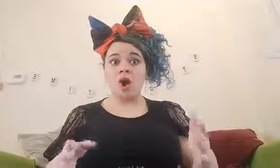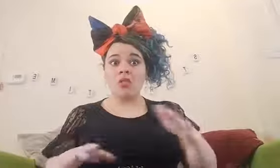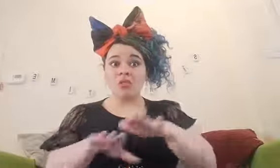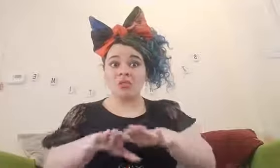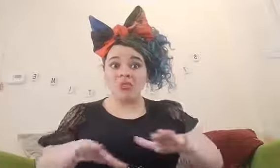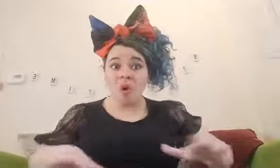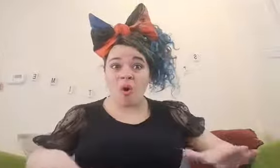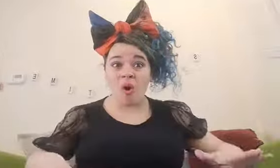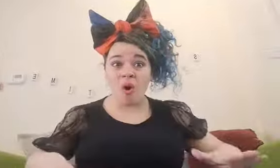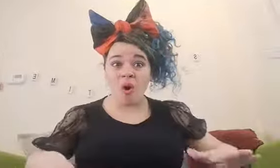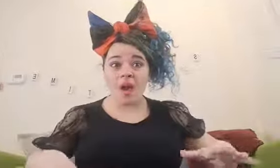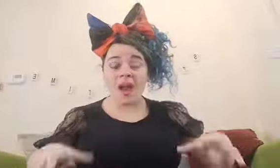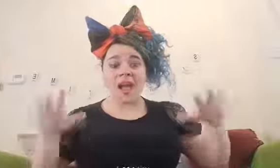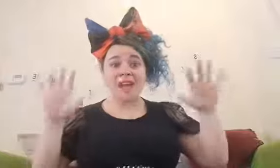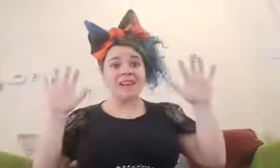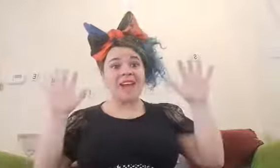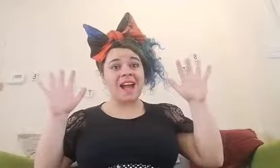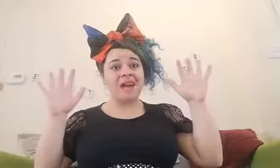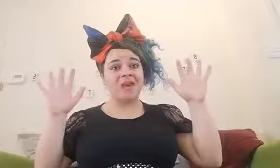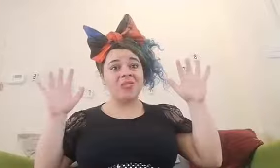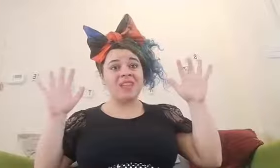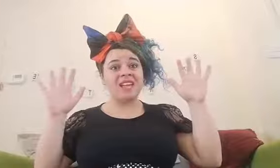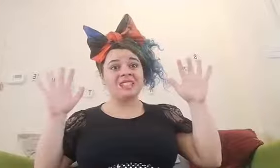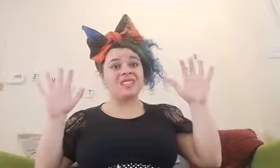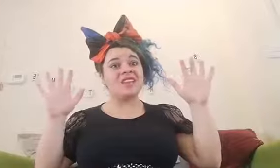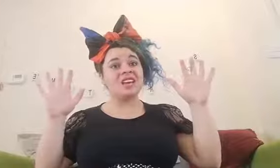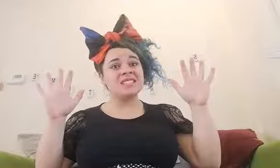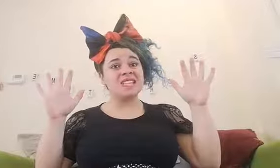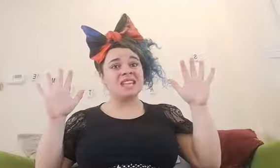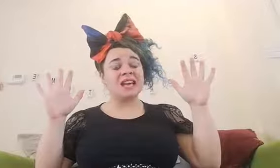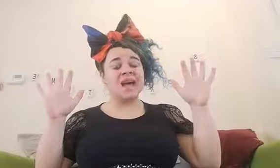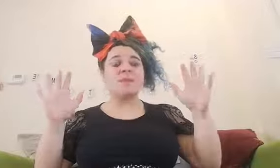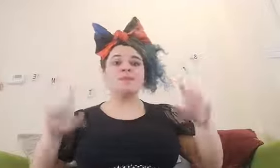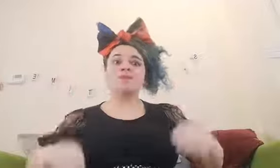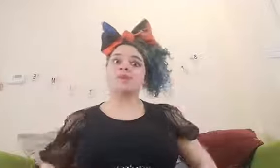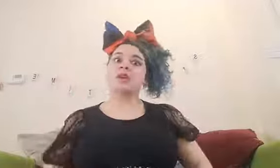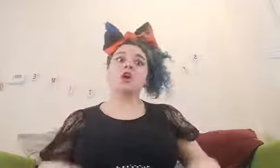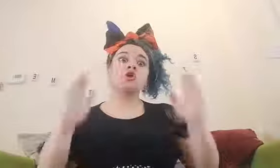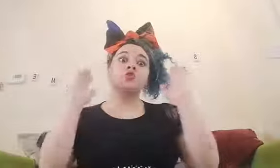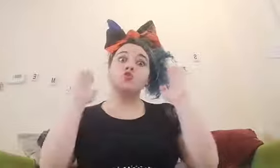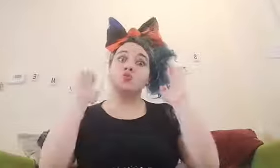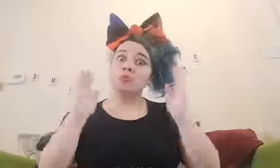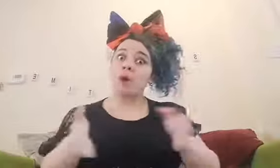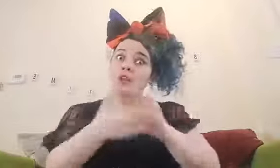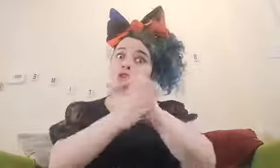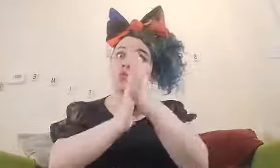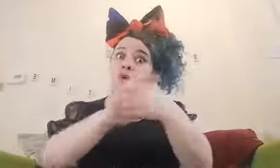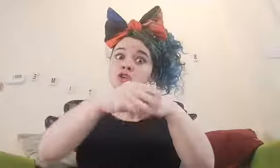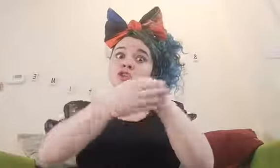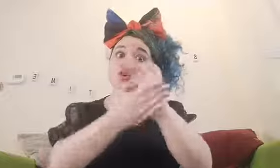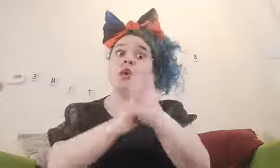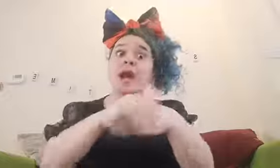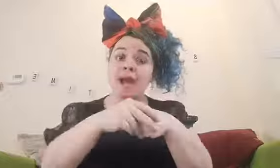the floor, and now they're dirty again. You must wash your